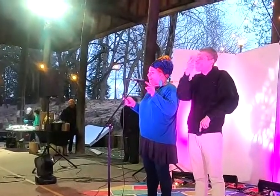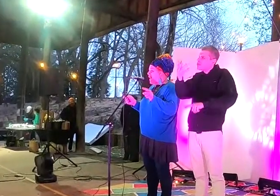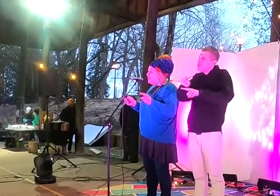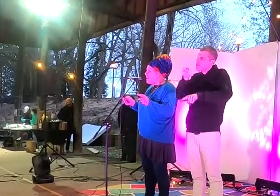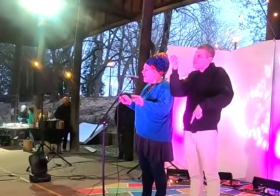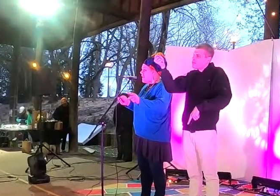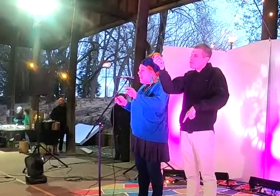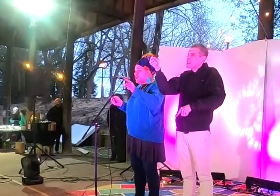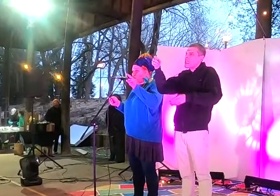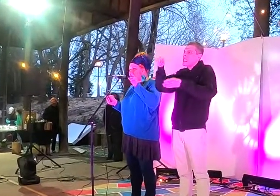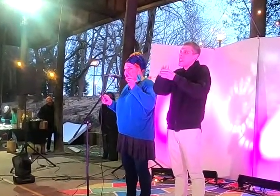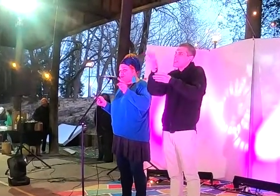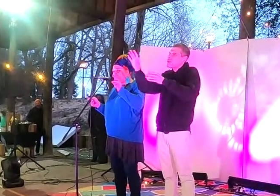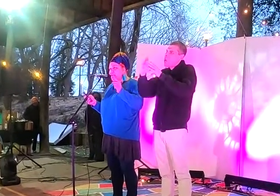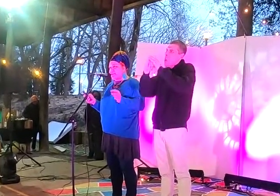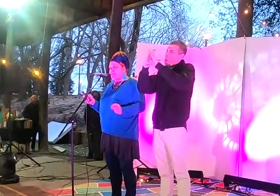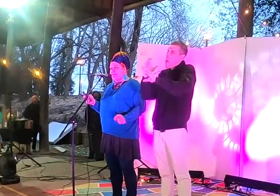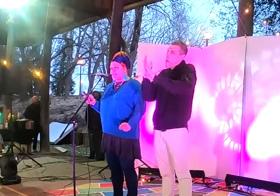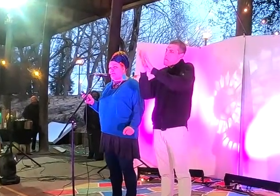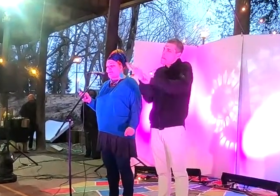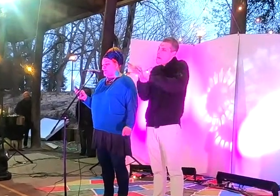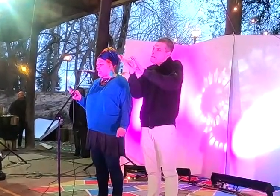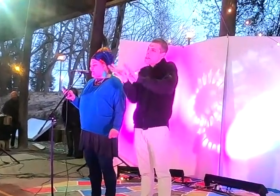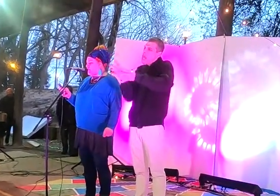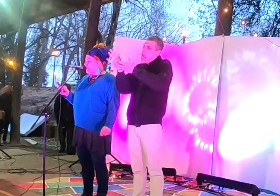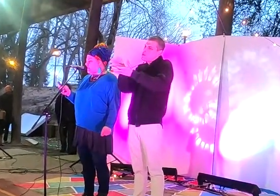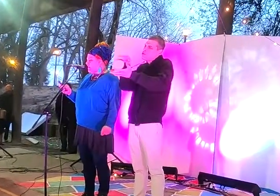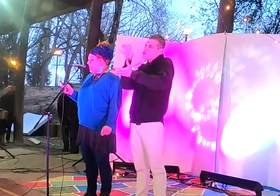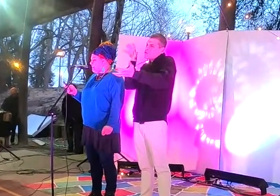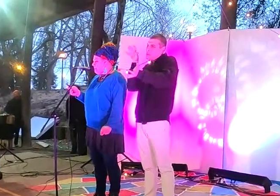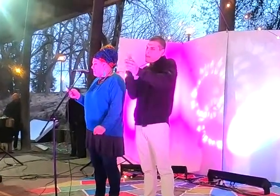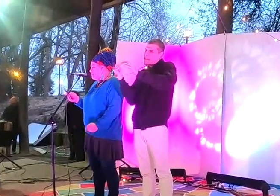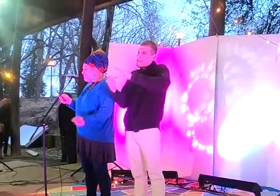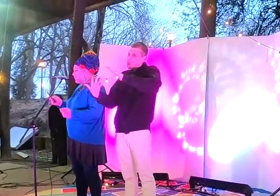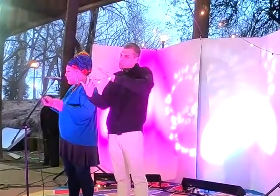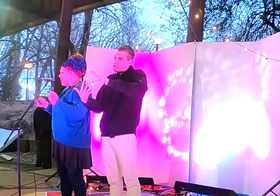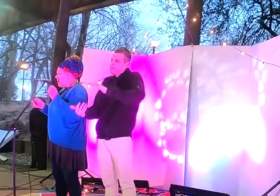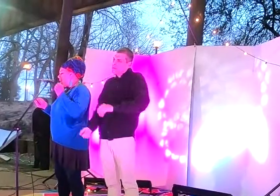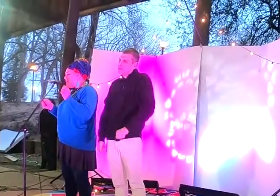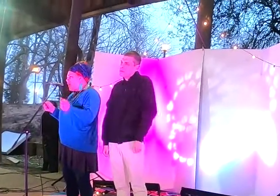in your pipeline and you smoked him.